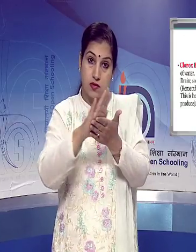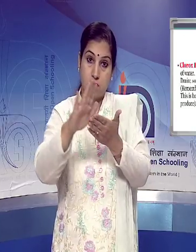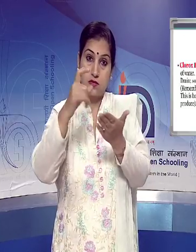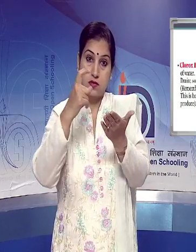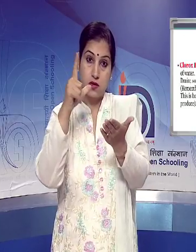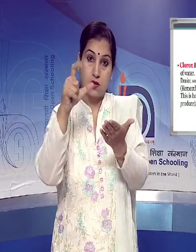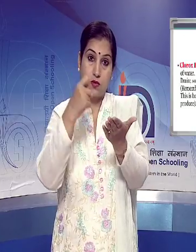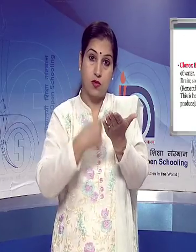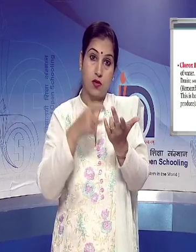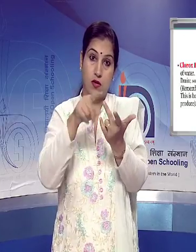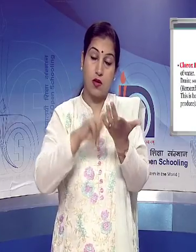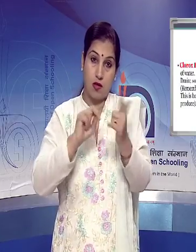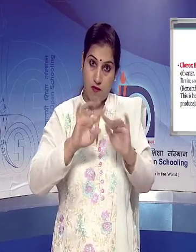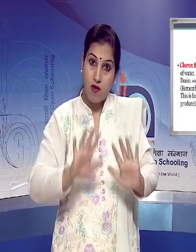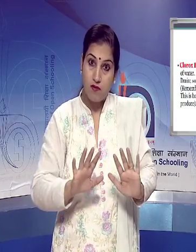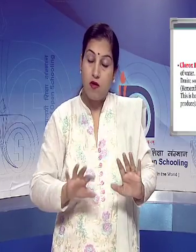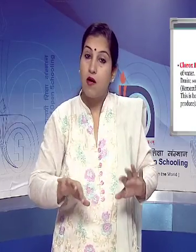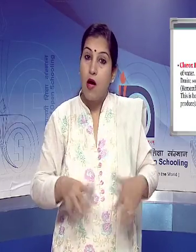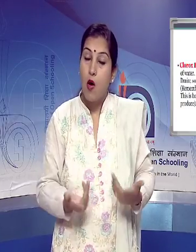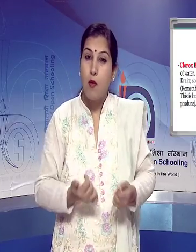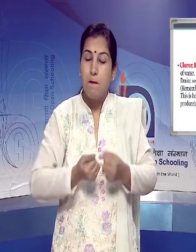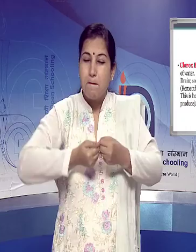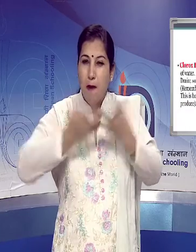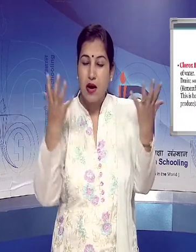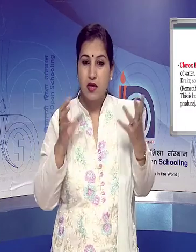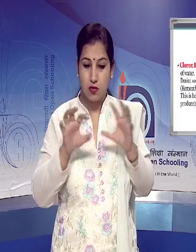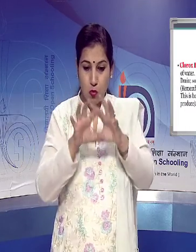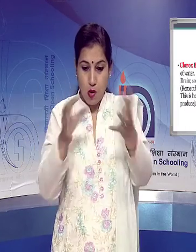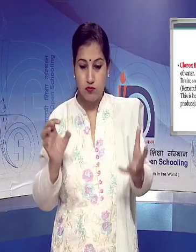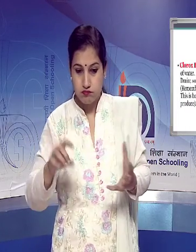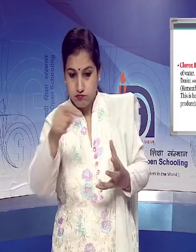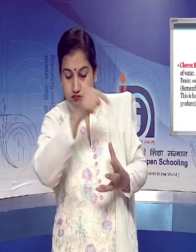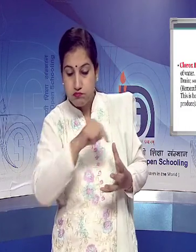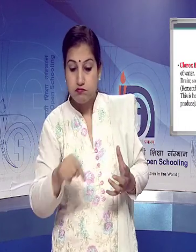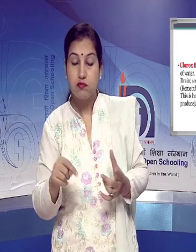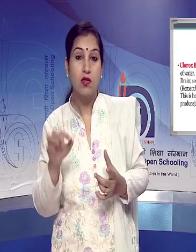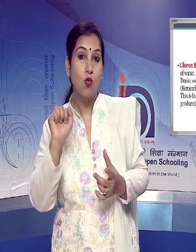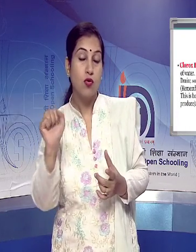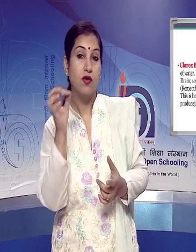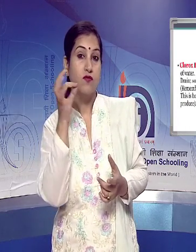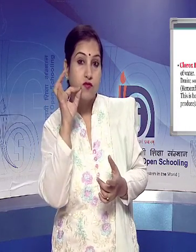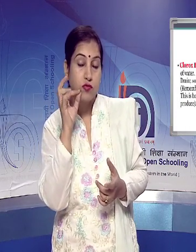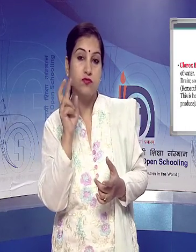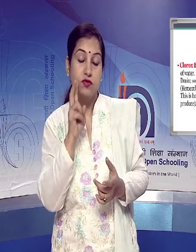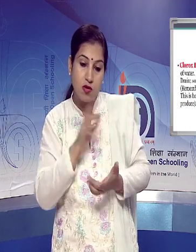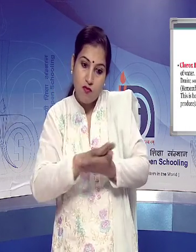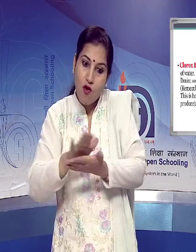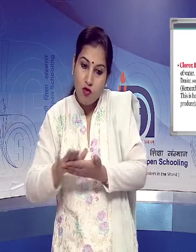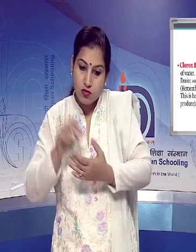This is how many undeveloped nations wash their products or